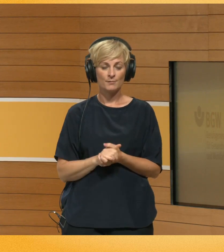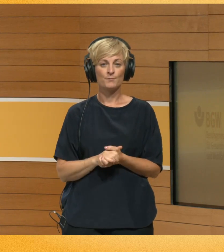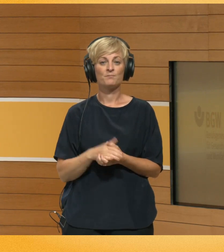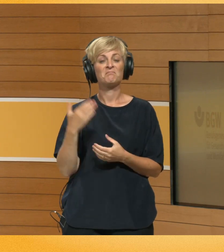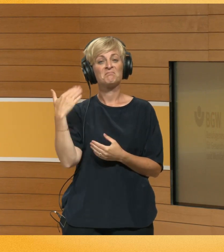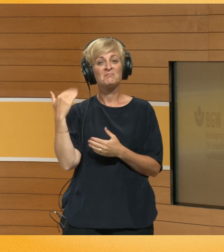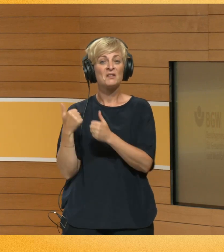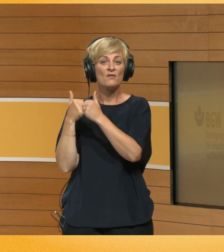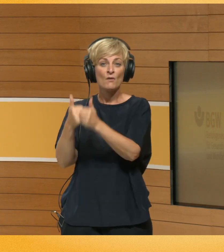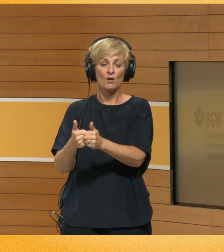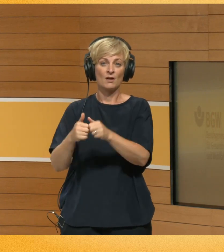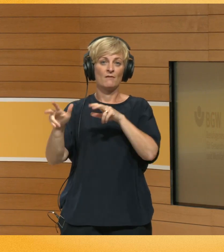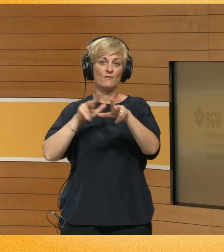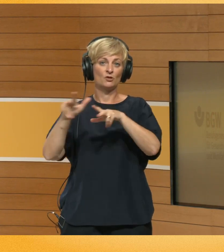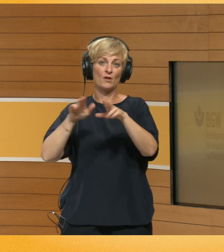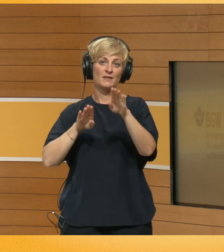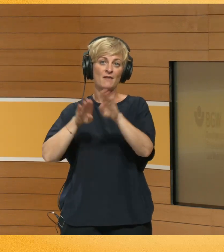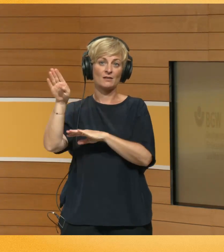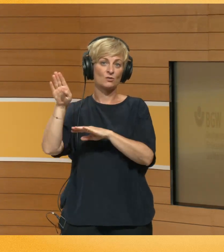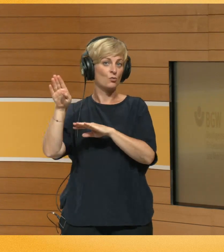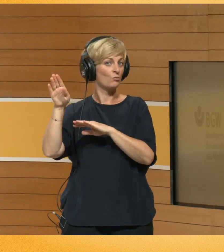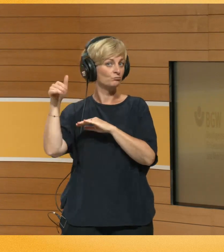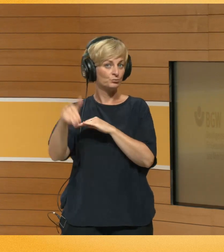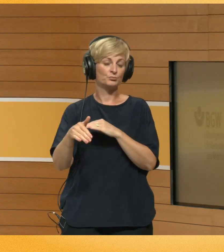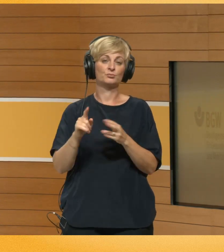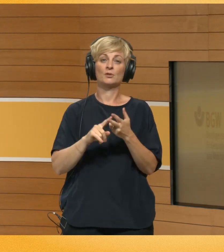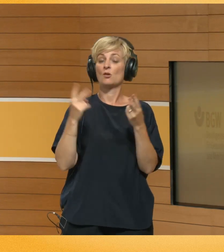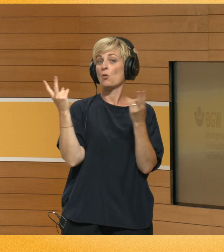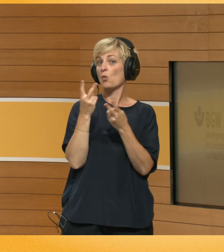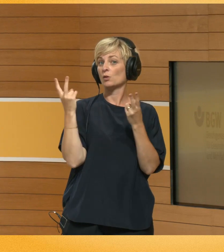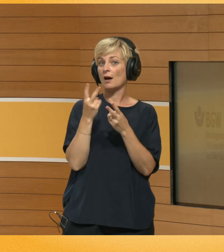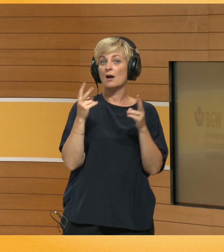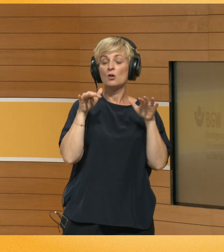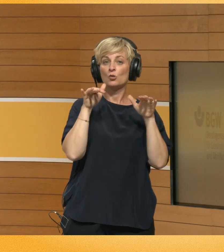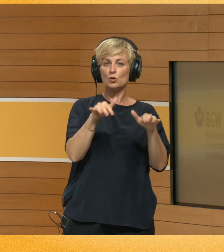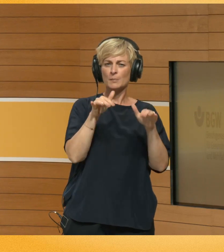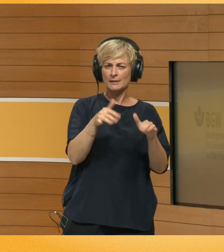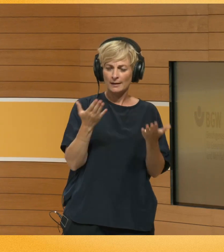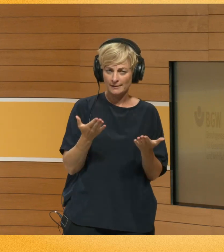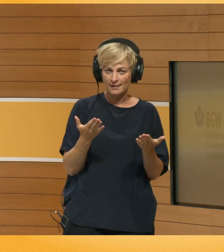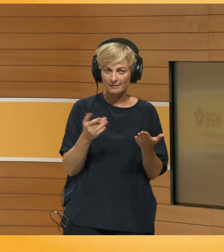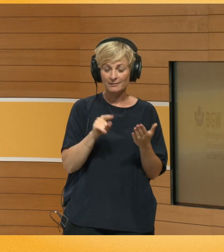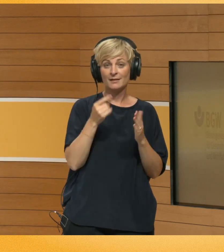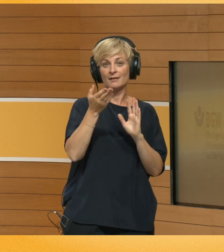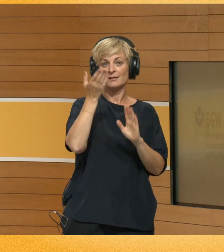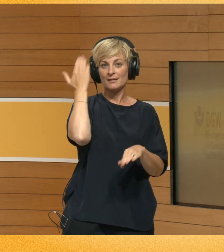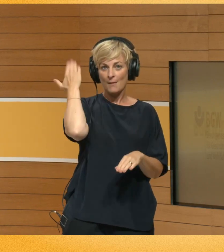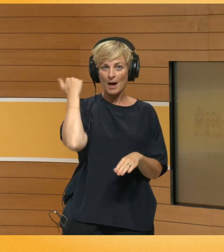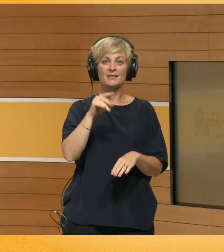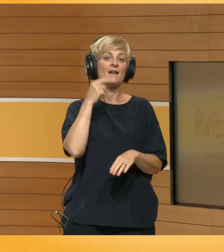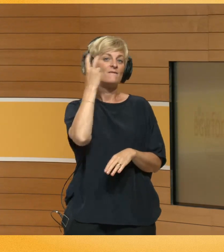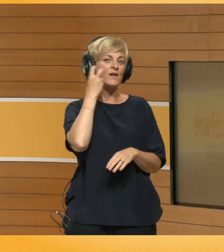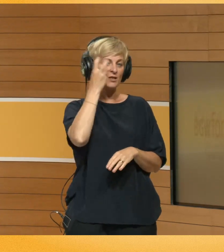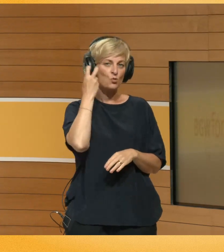for all, where they wanted to aim for herd immunity, and that caused